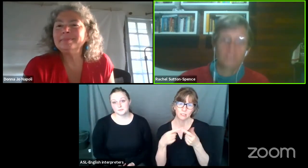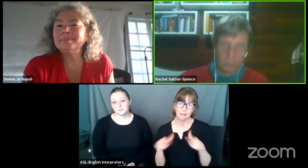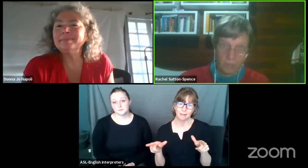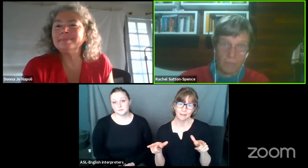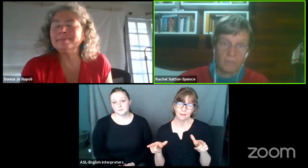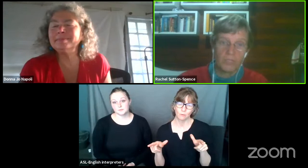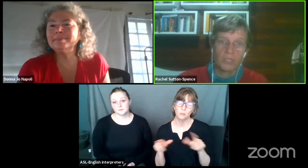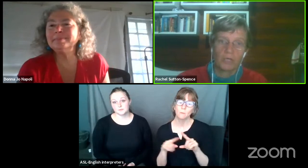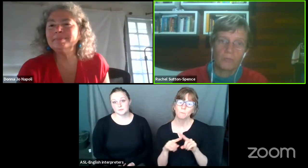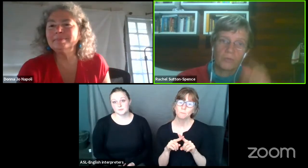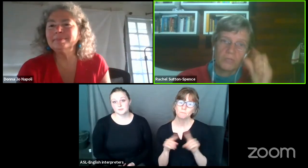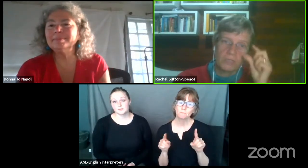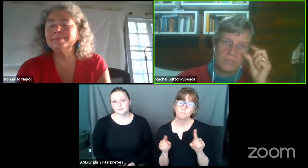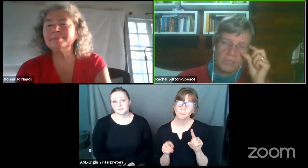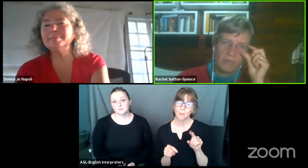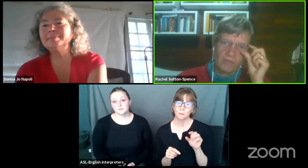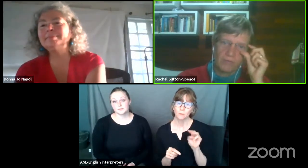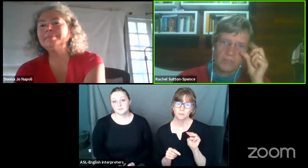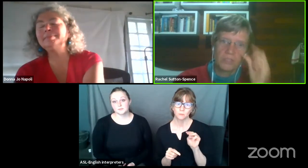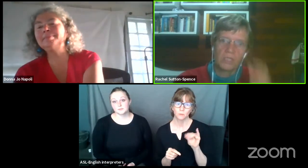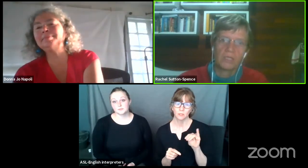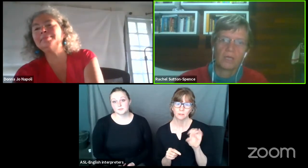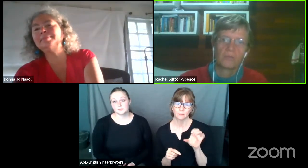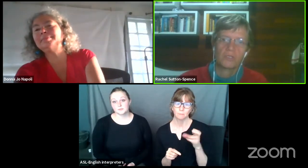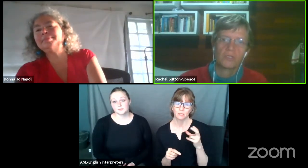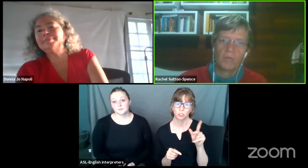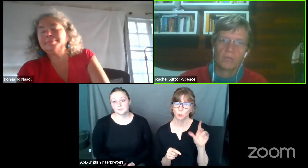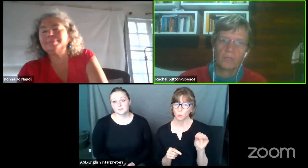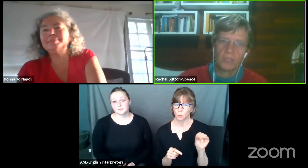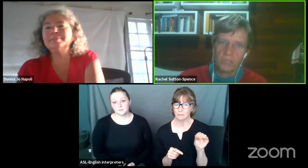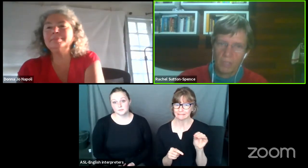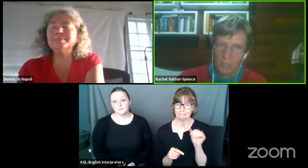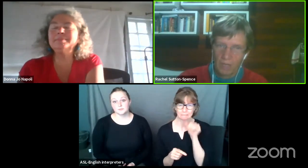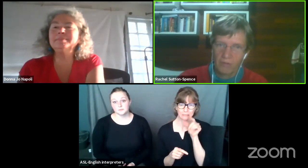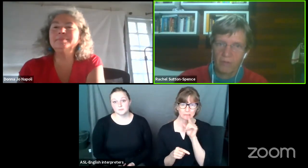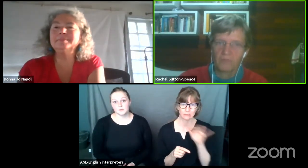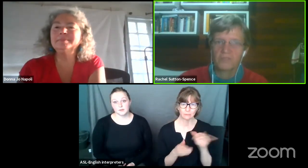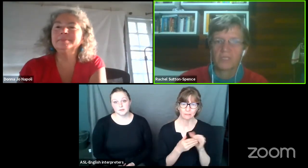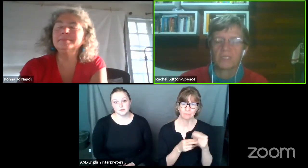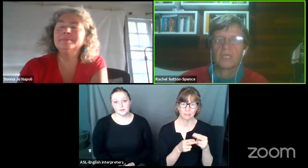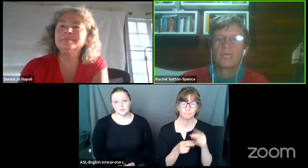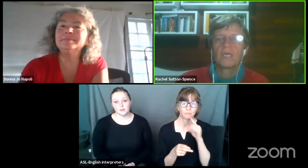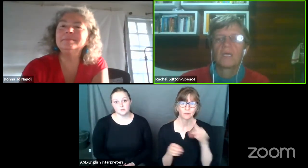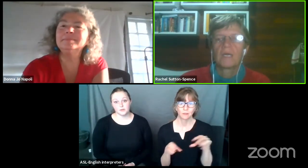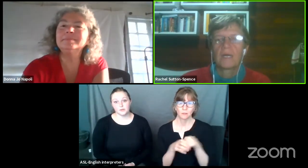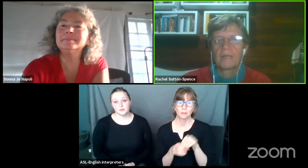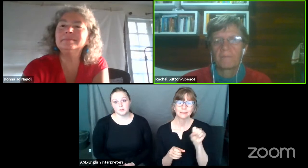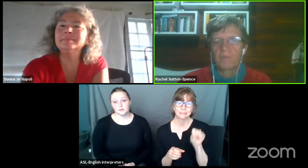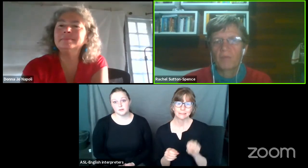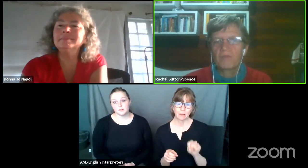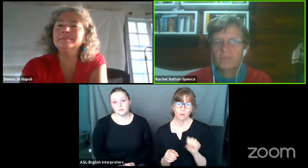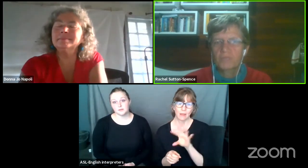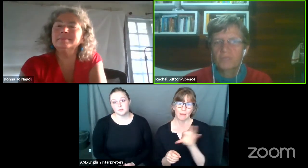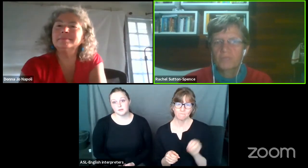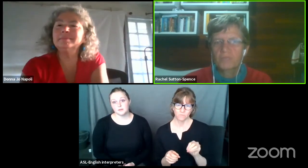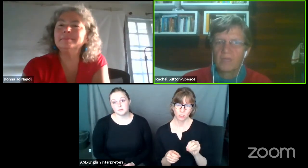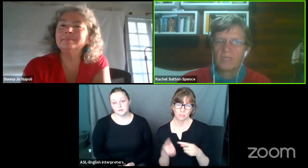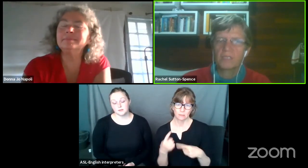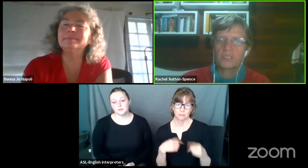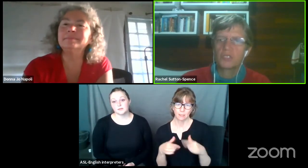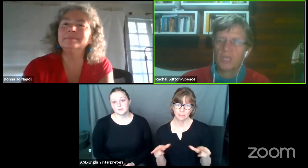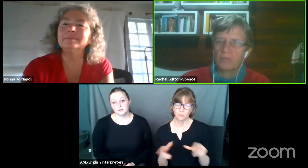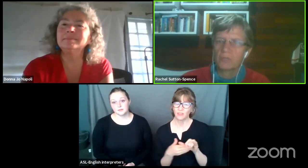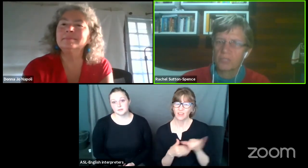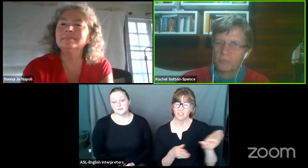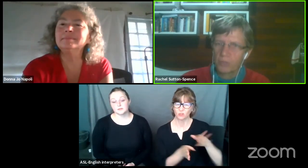and Michiko brought in South African Sign Language as well, which is her area of study. And we've tried to make